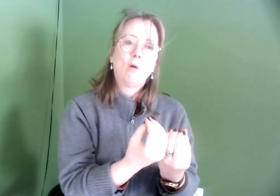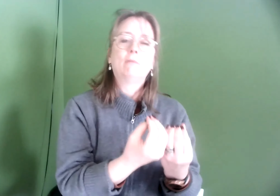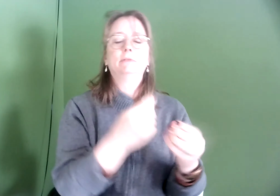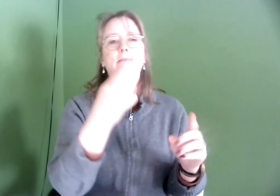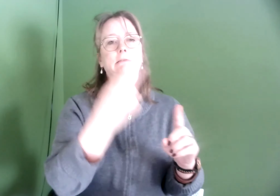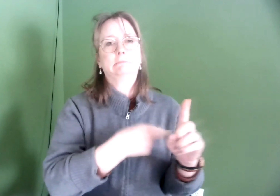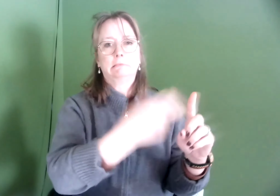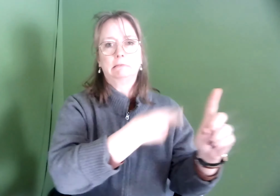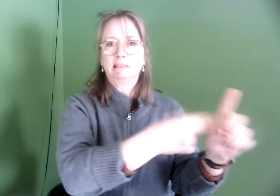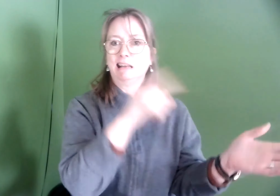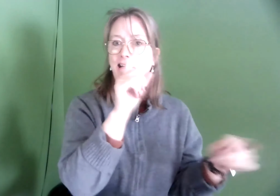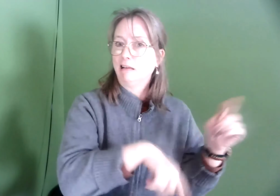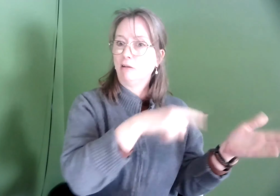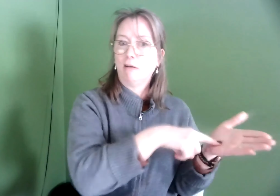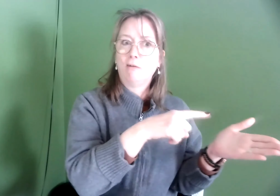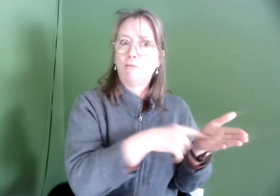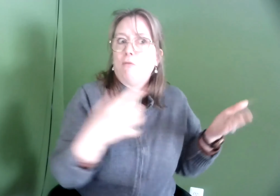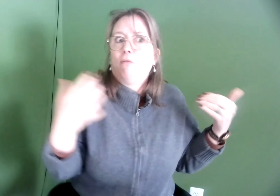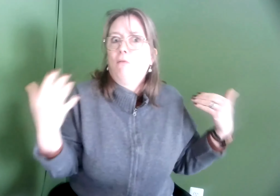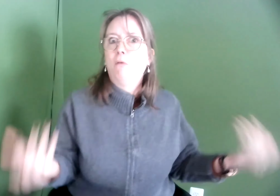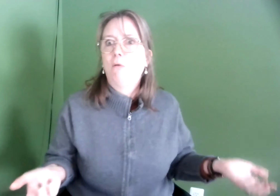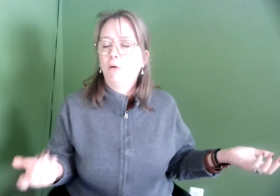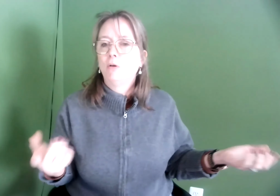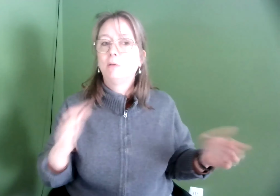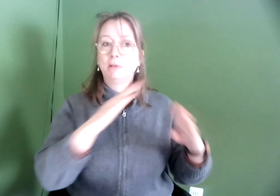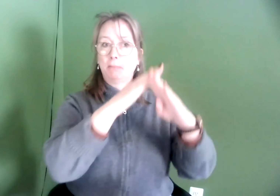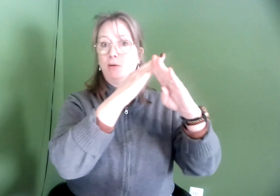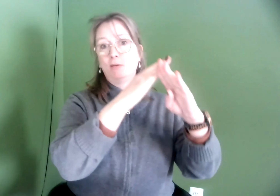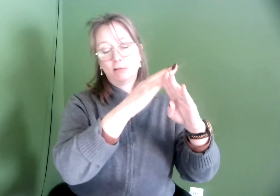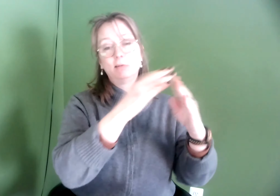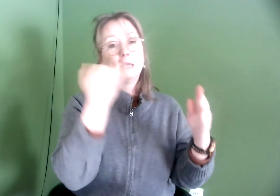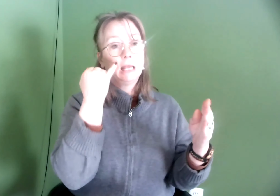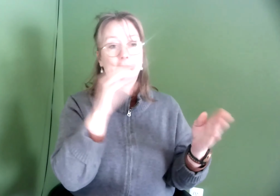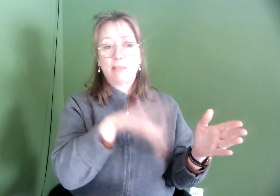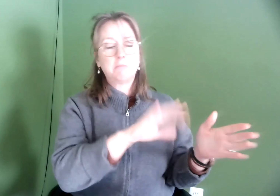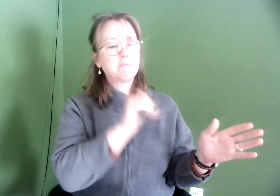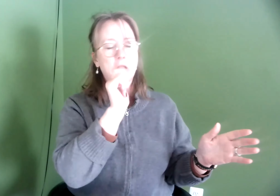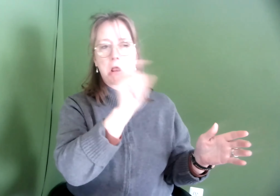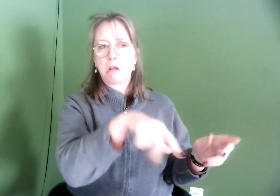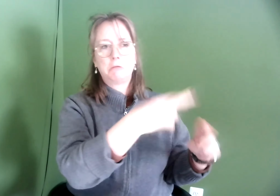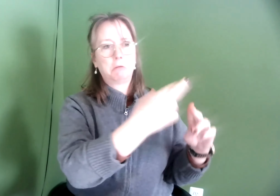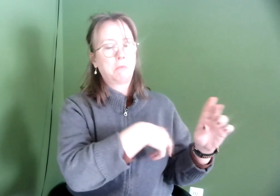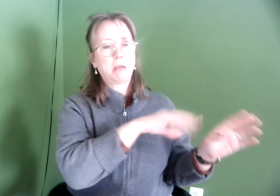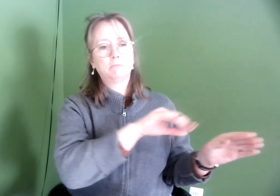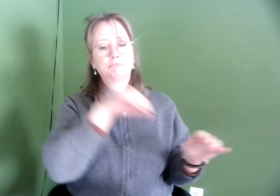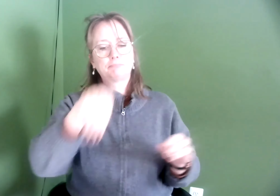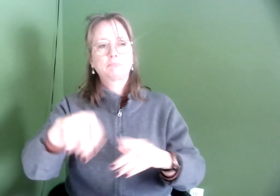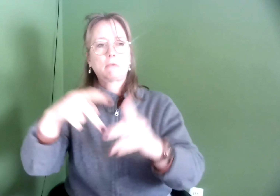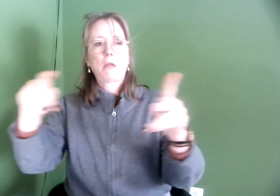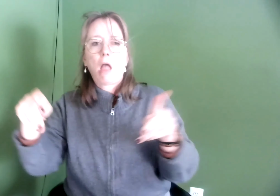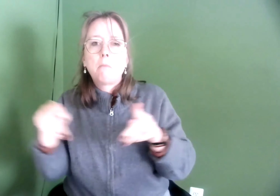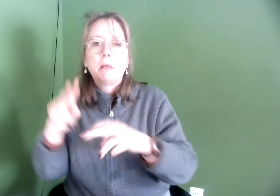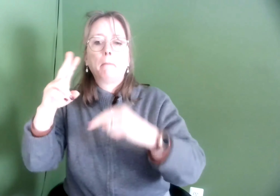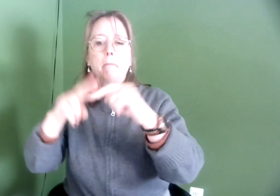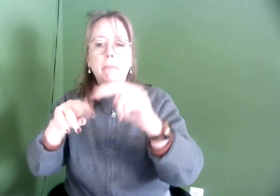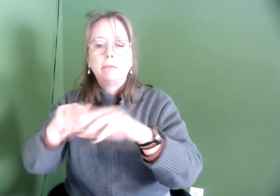on an office. So if we could take that barrier away from the therapist, they may be able to go to a location that's open for